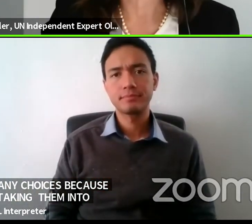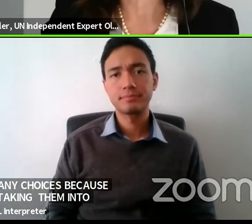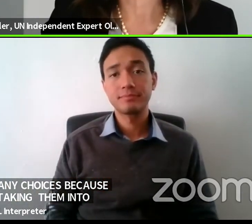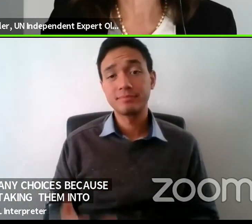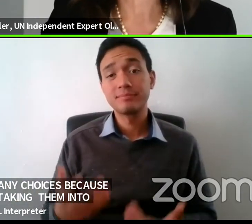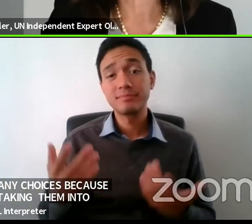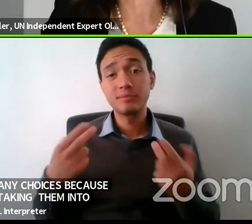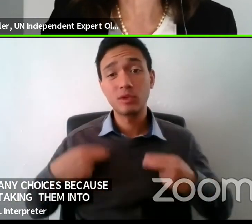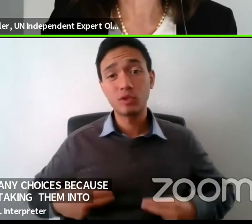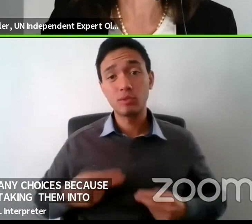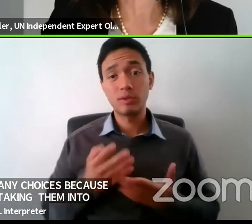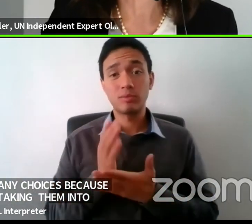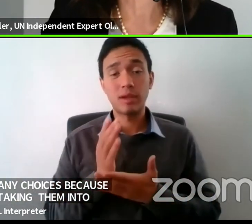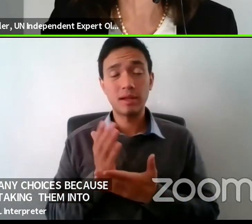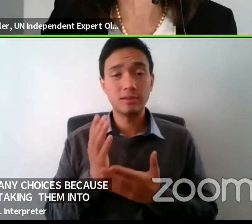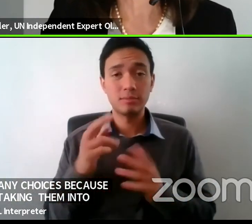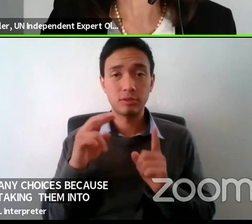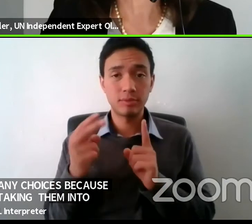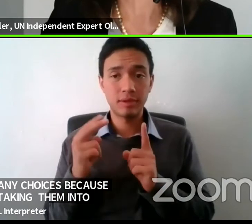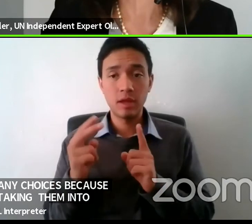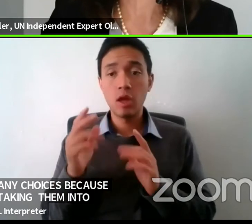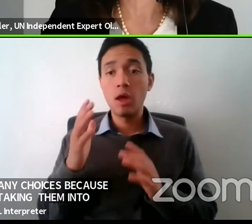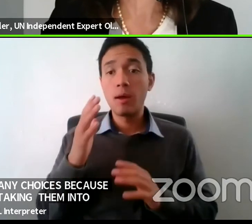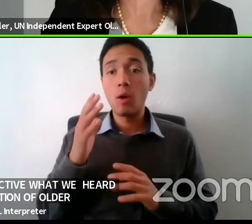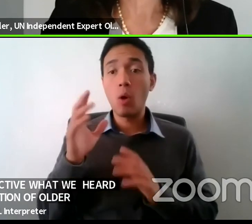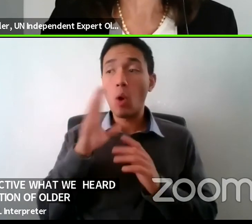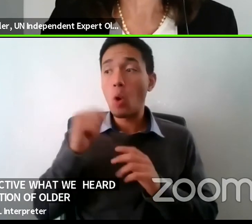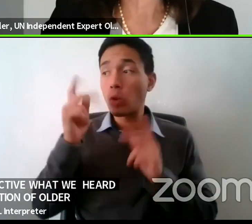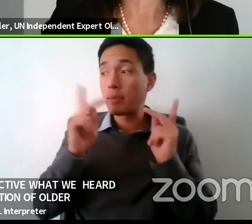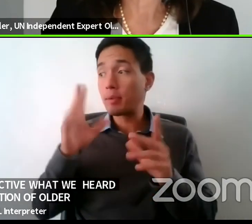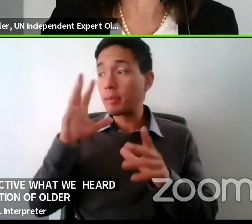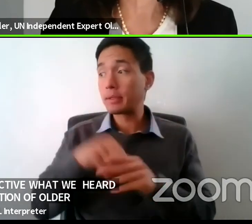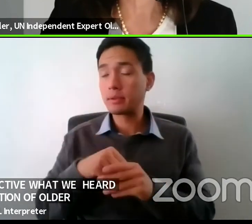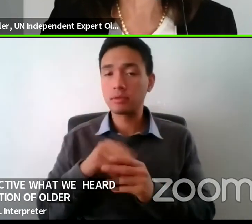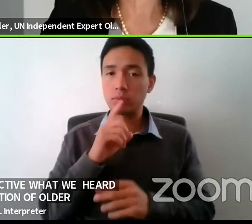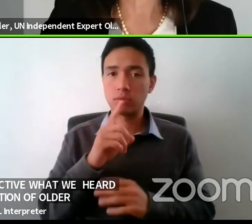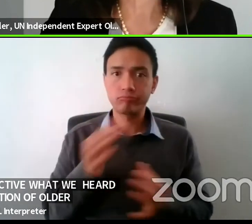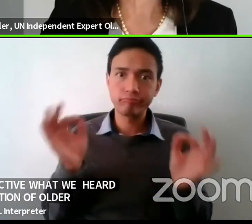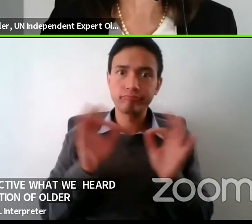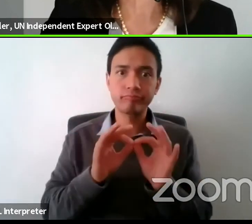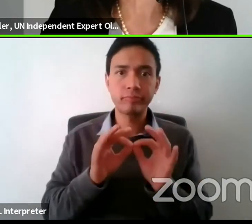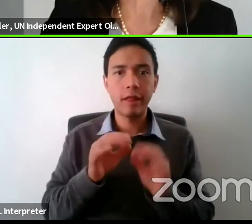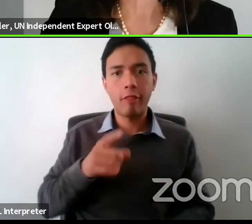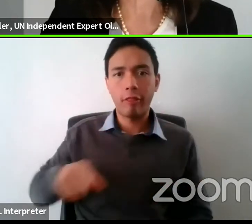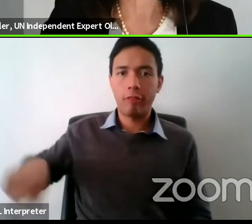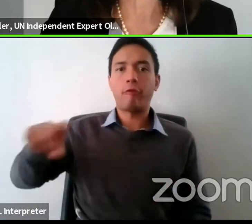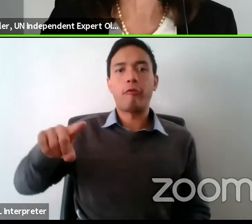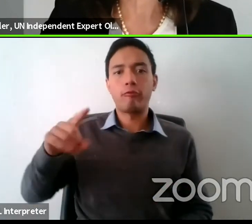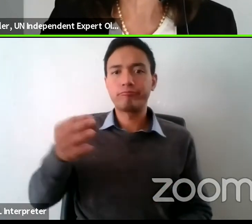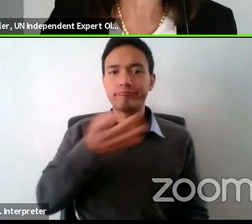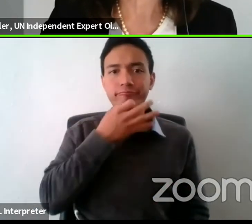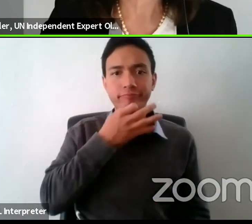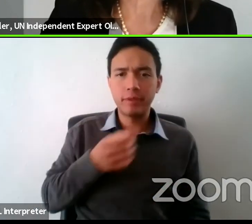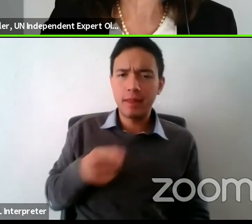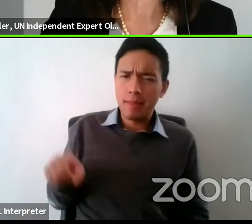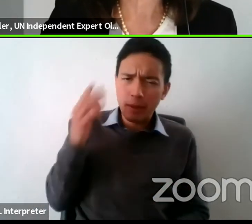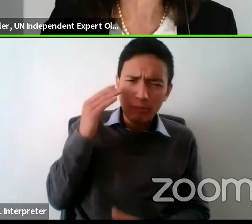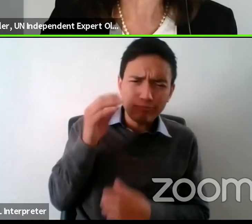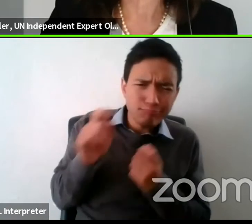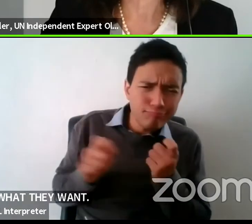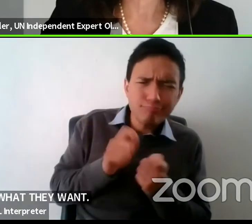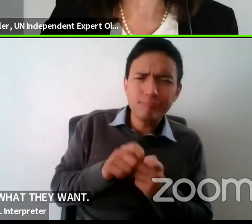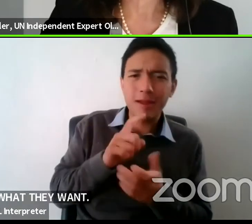already is the participation of older person is key. They are the experts. They know exactly what they want, what they need,